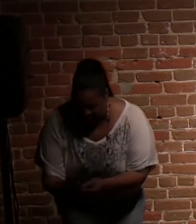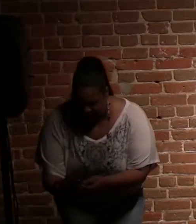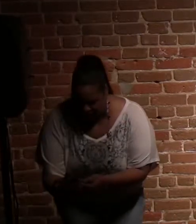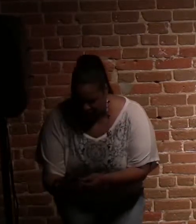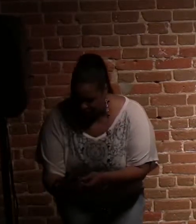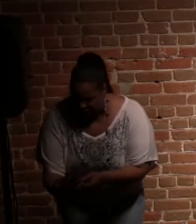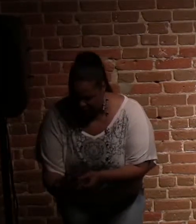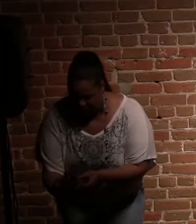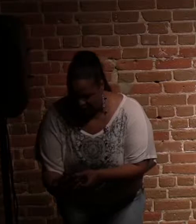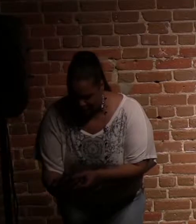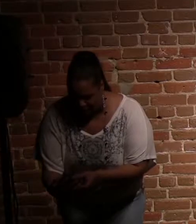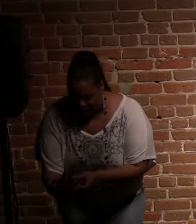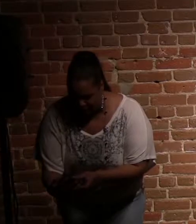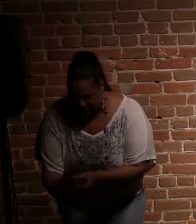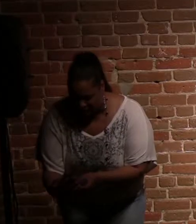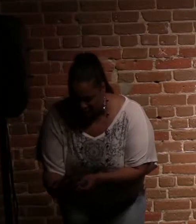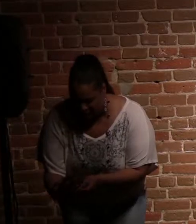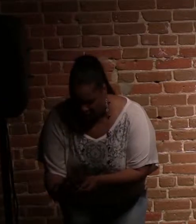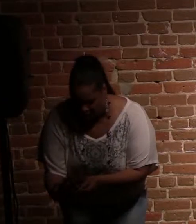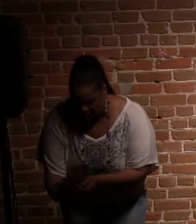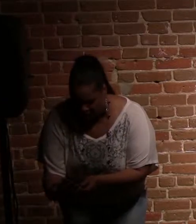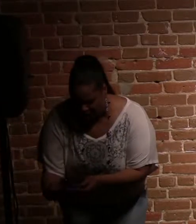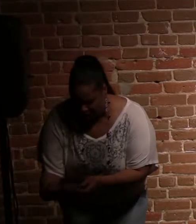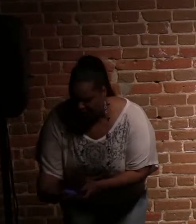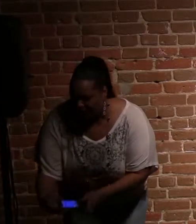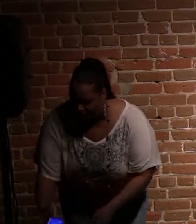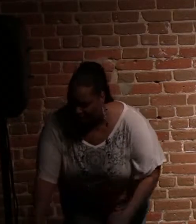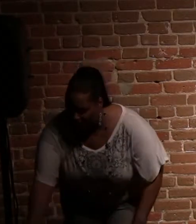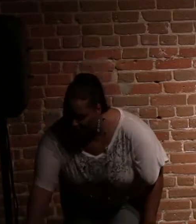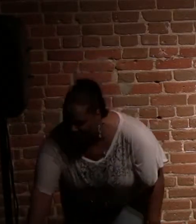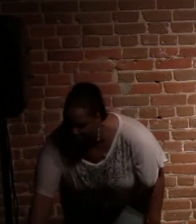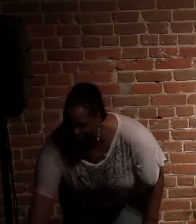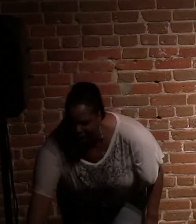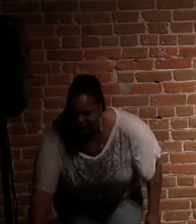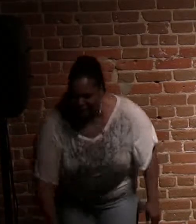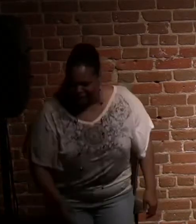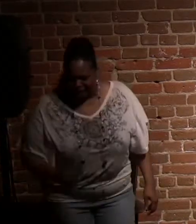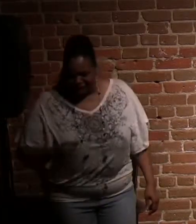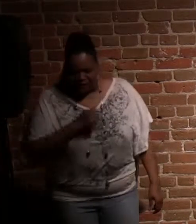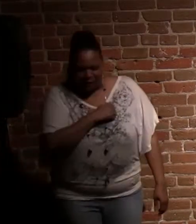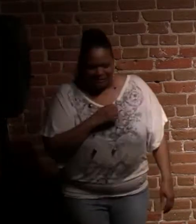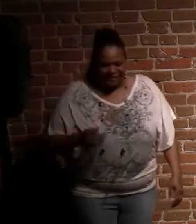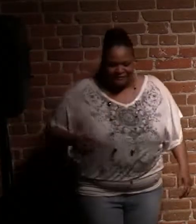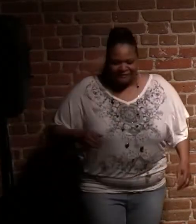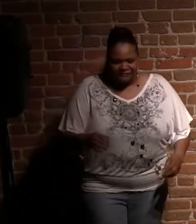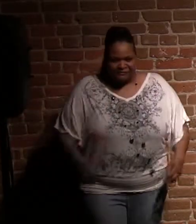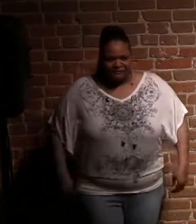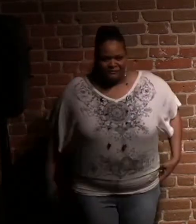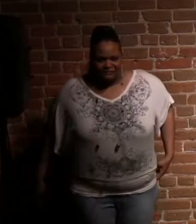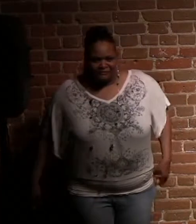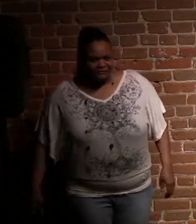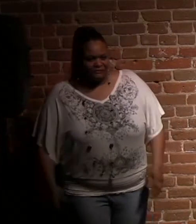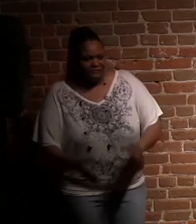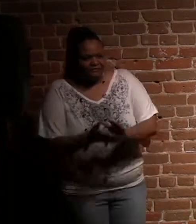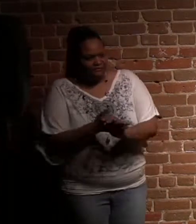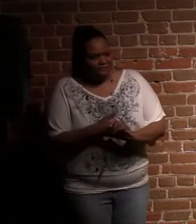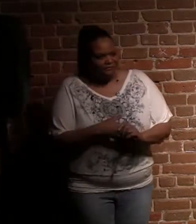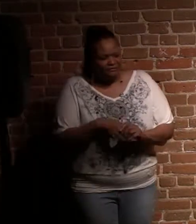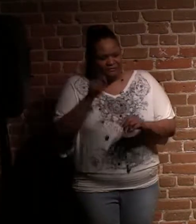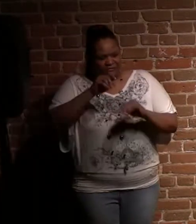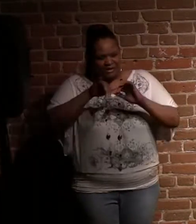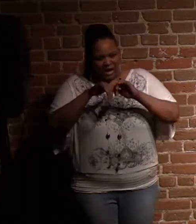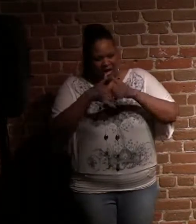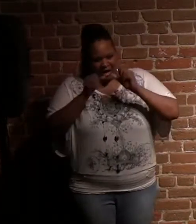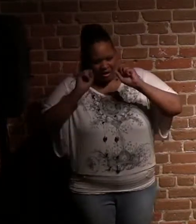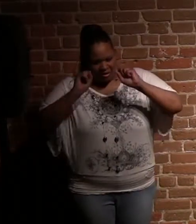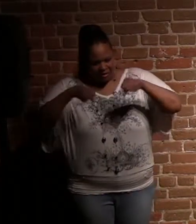tour. But not your regular European tour. That sounds very grand. This was the, how can we do